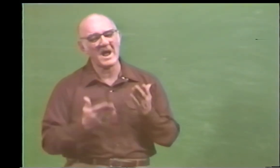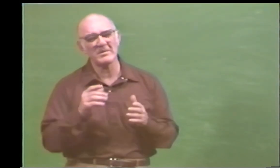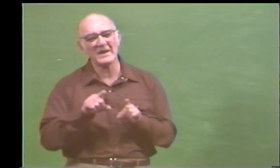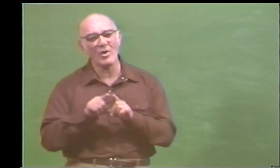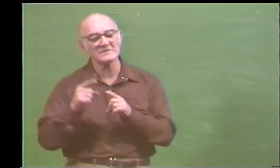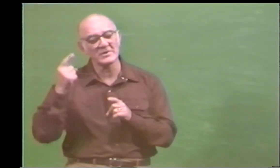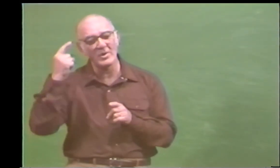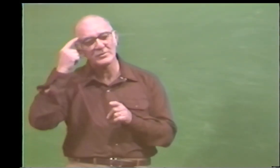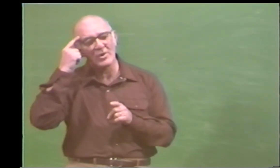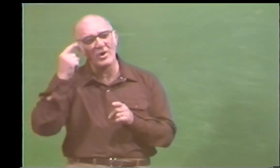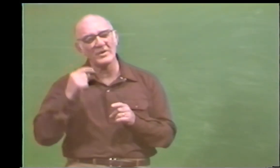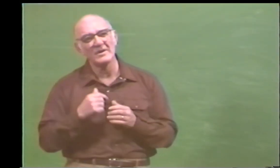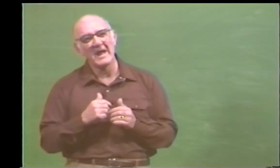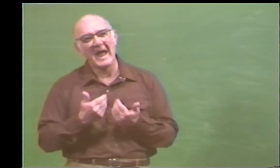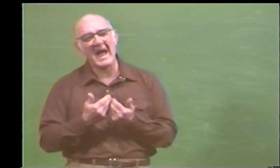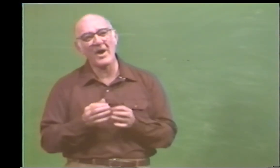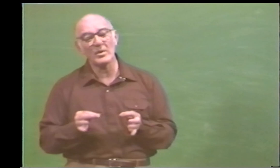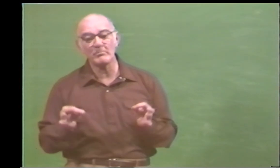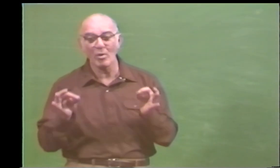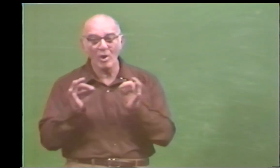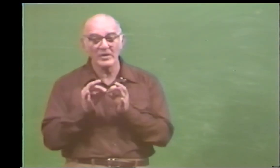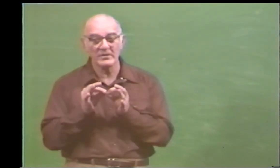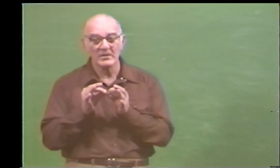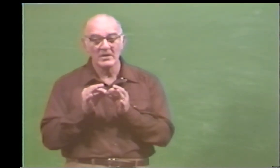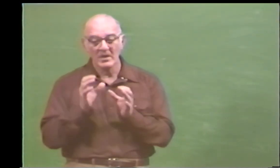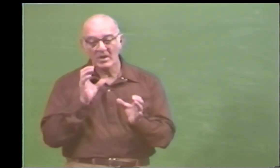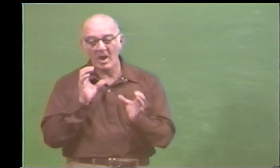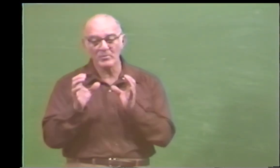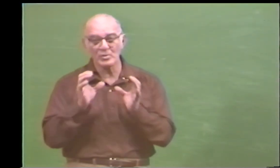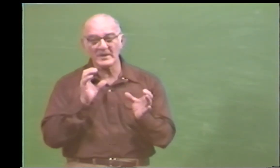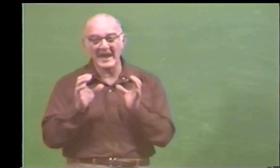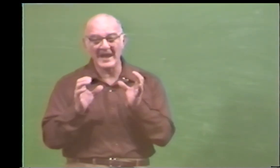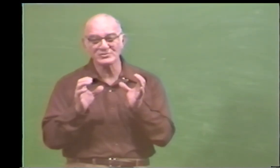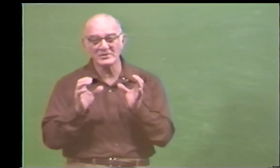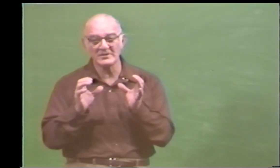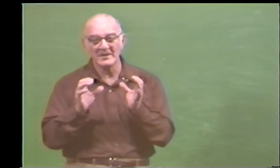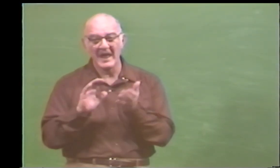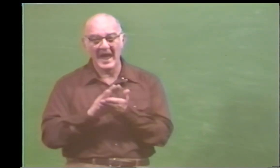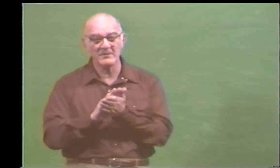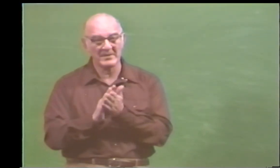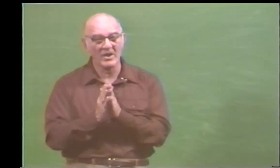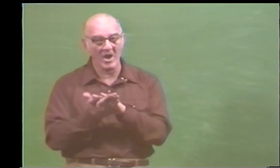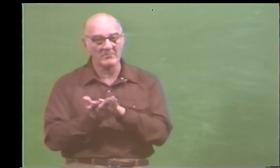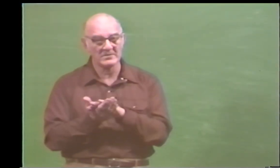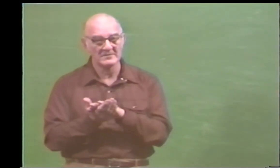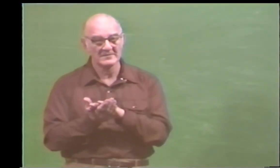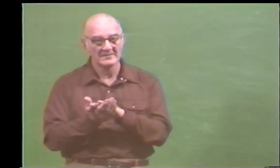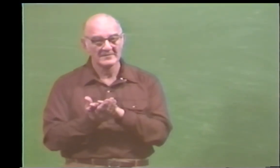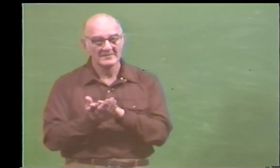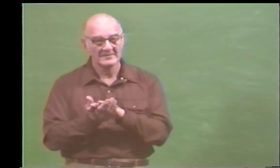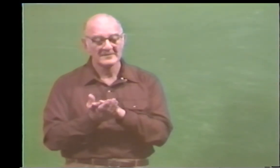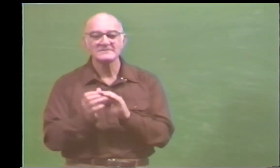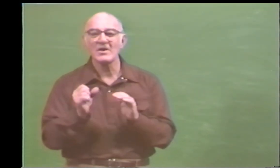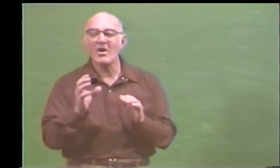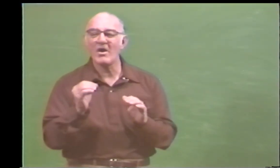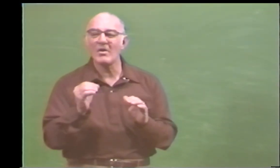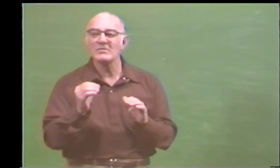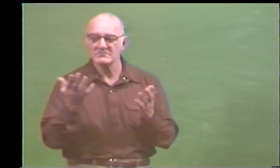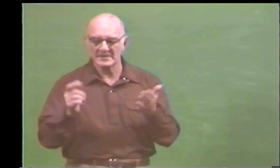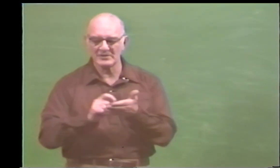Probably also thought how important communication had become. So he